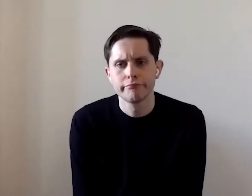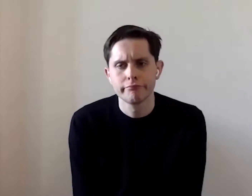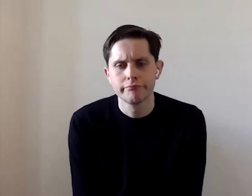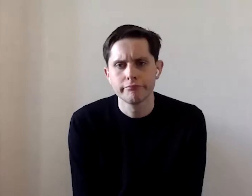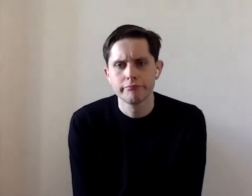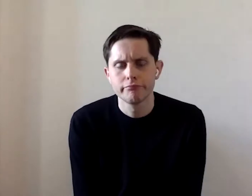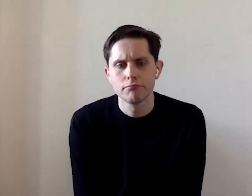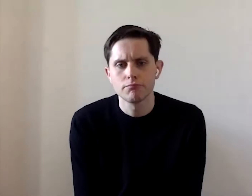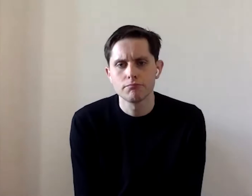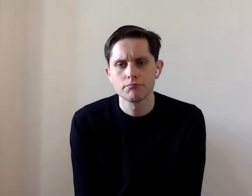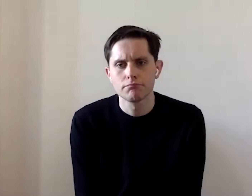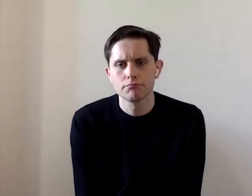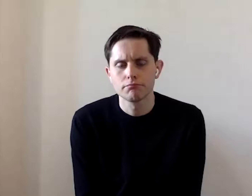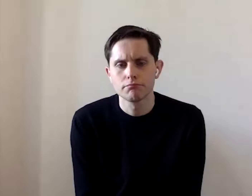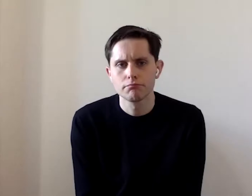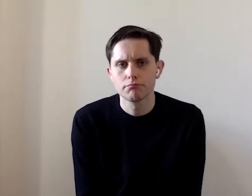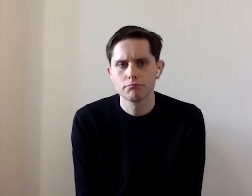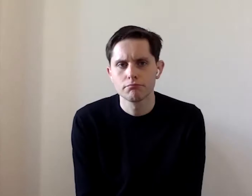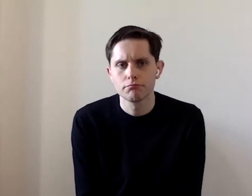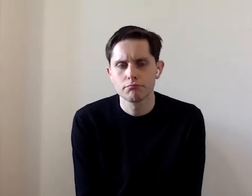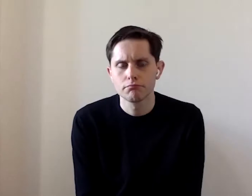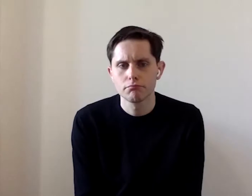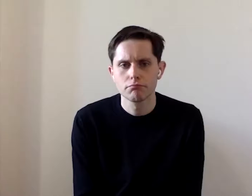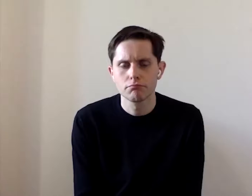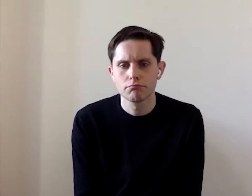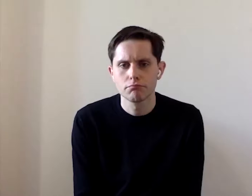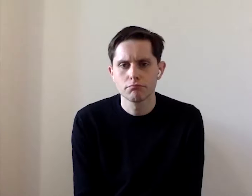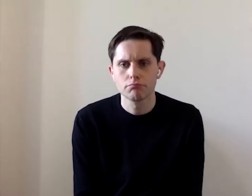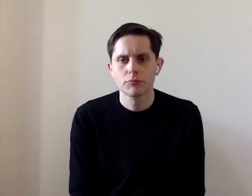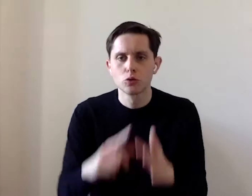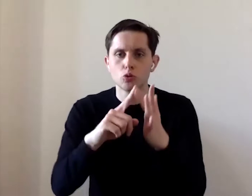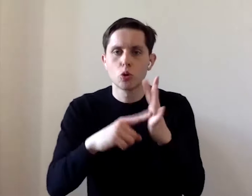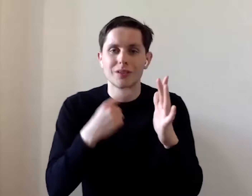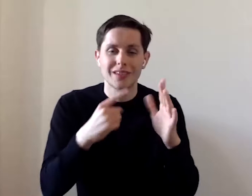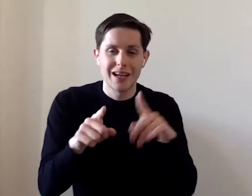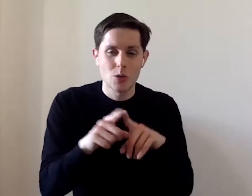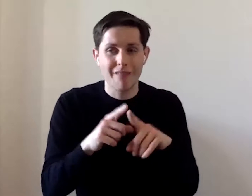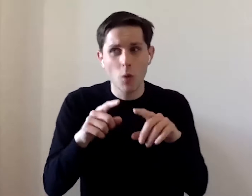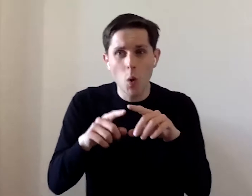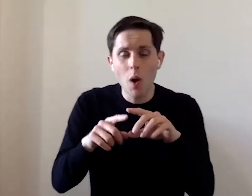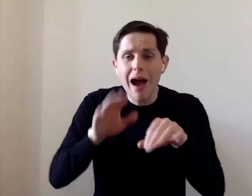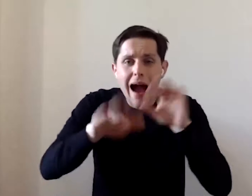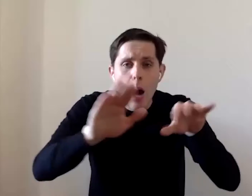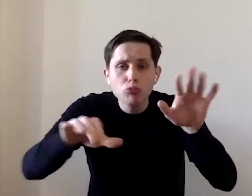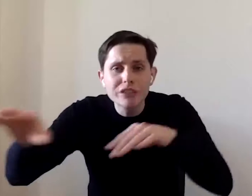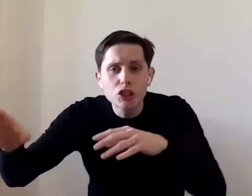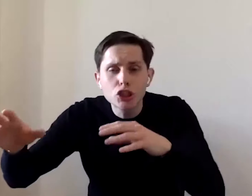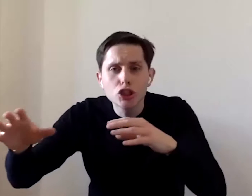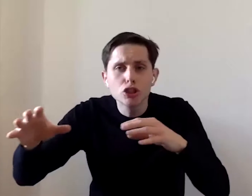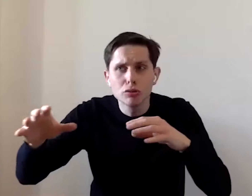higher education and access practice. And another thing that really needs to be pushed from my